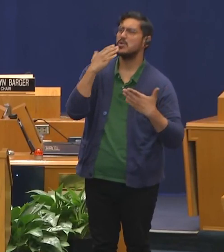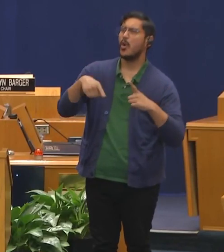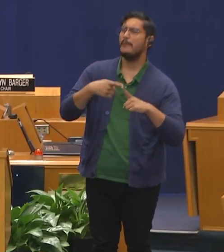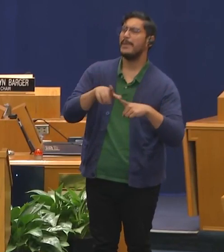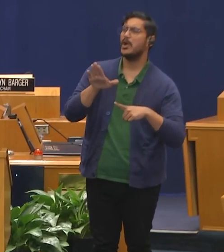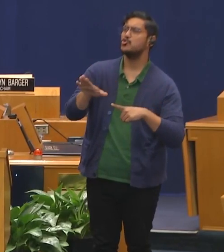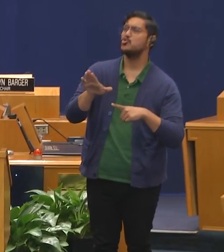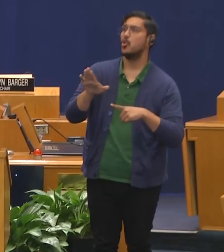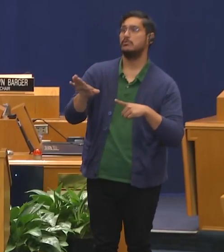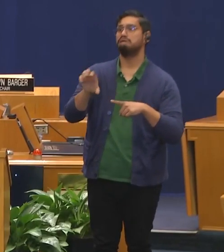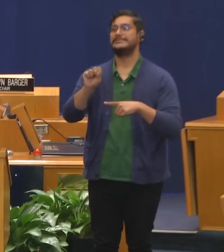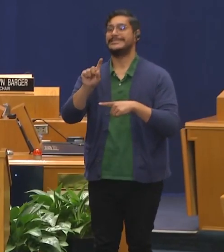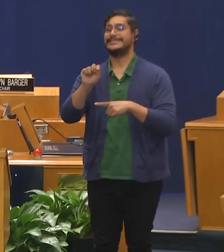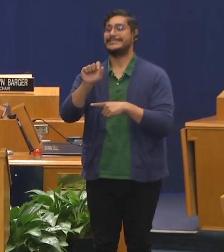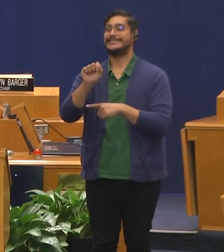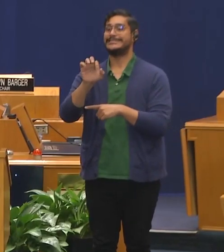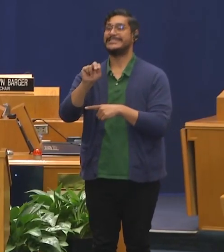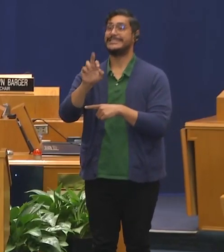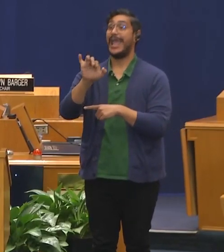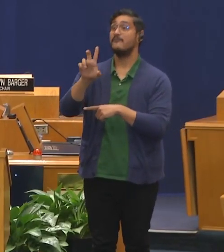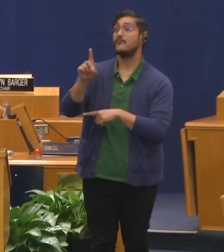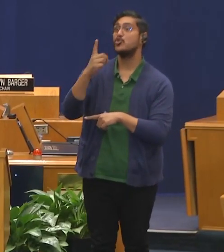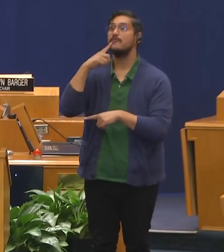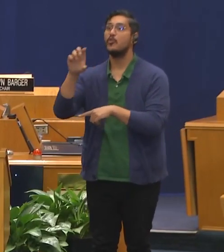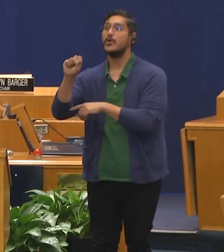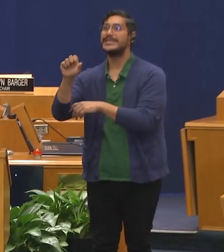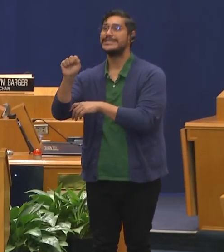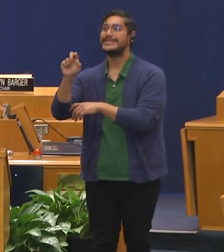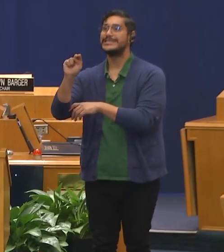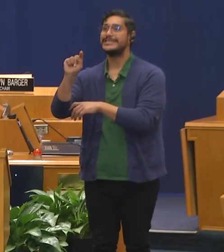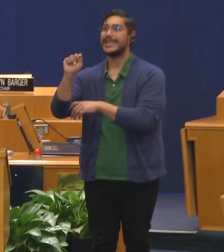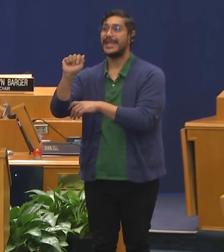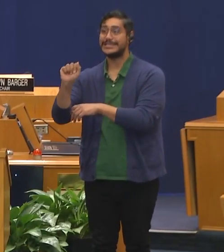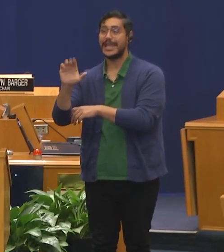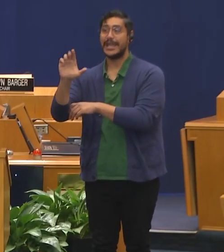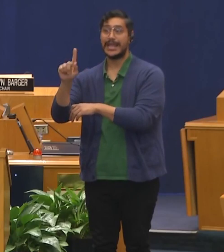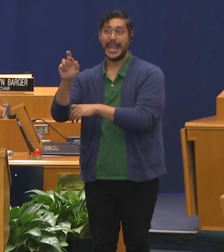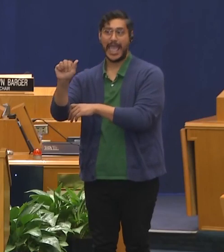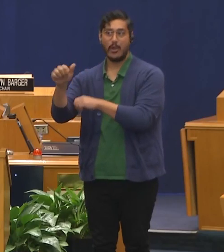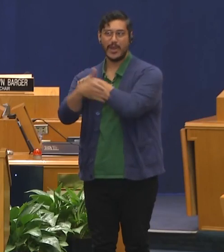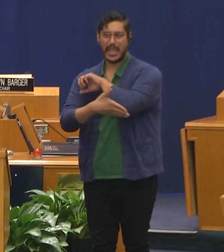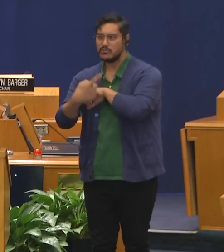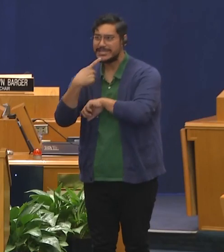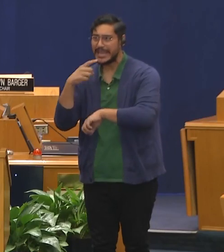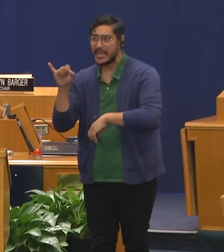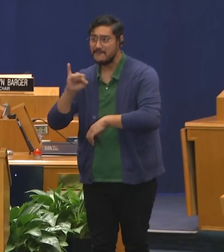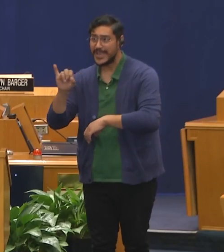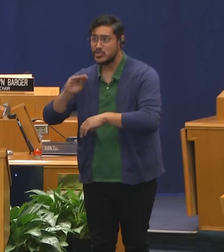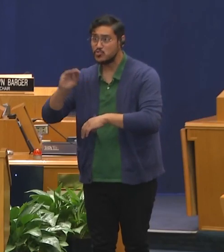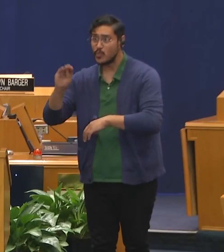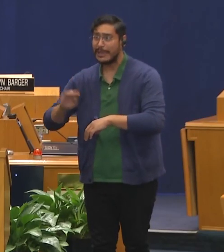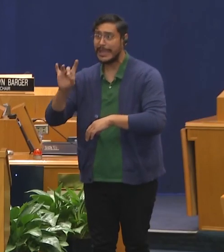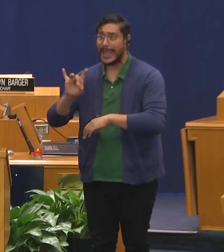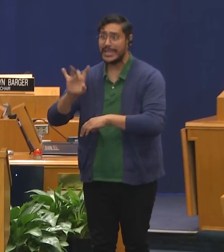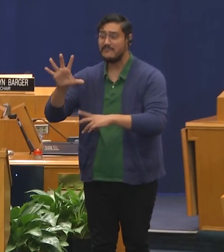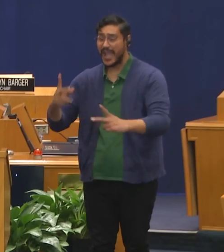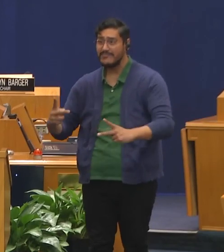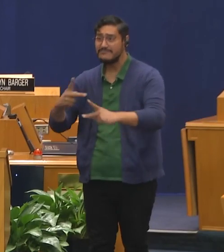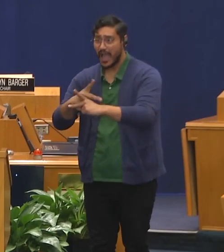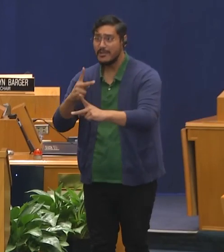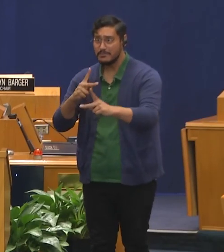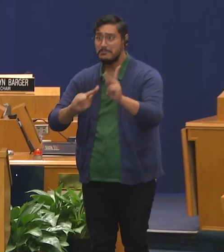antibody test results for Santa Clara County, which showed an infection rate of up to 85 times the number of people